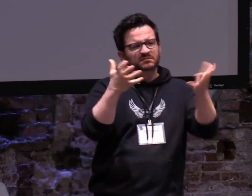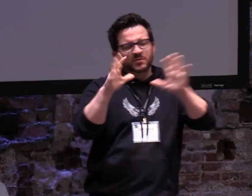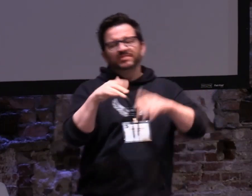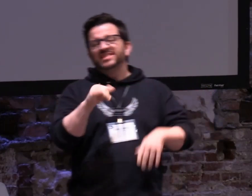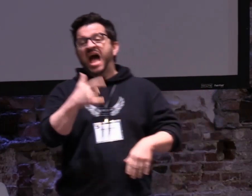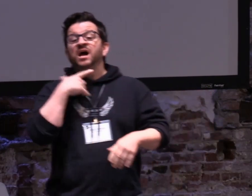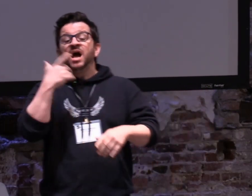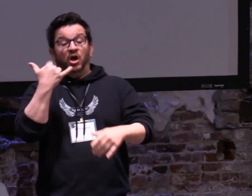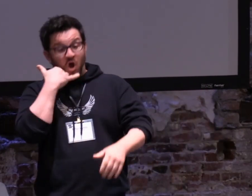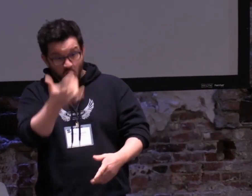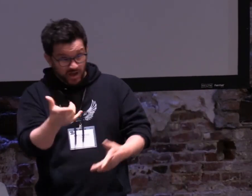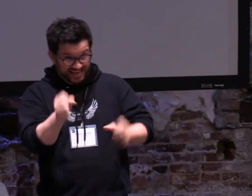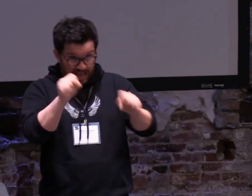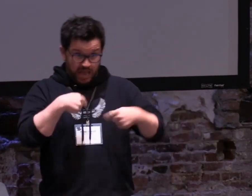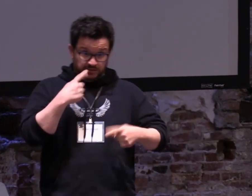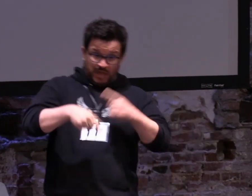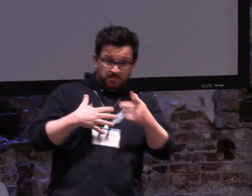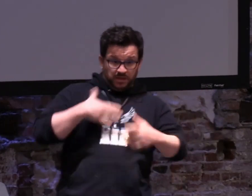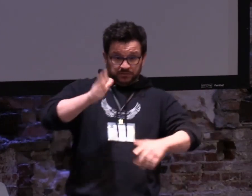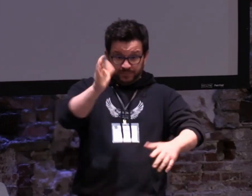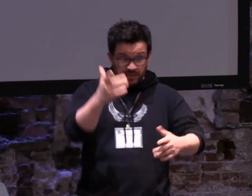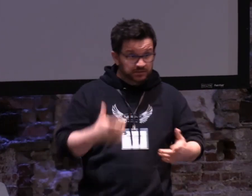audience going to be, and how would I fit and make this piece work? So